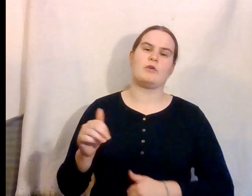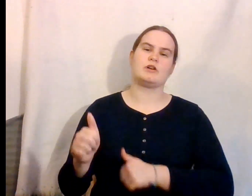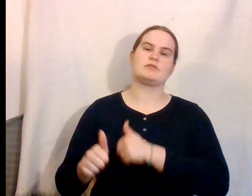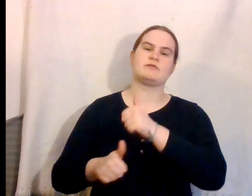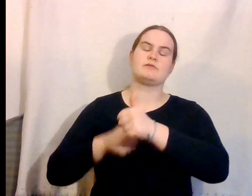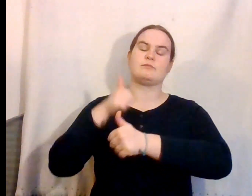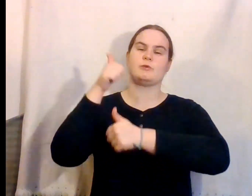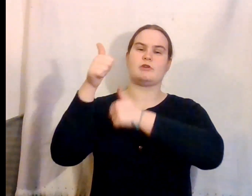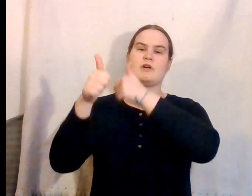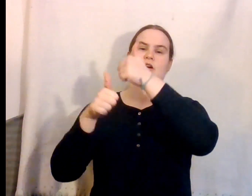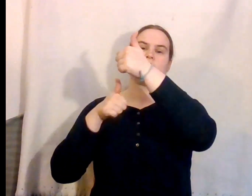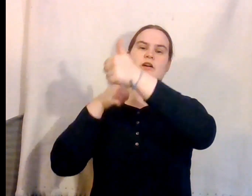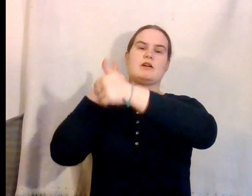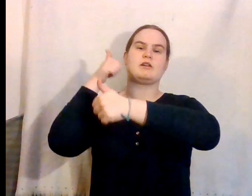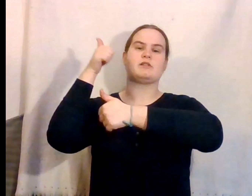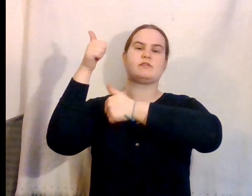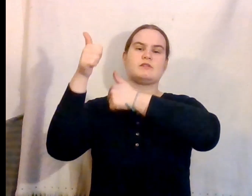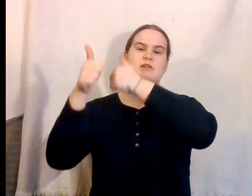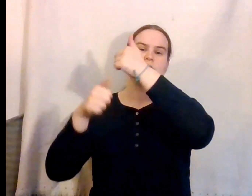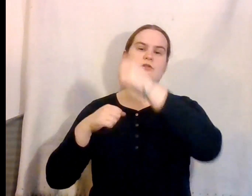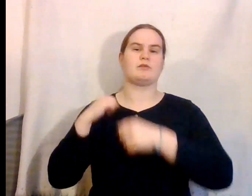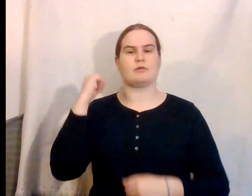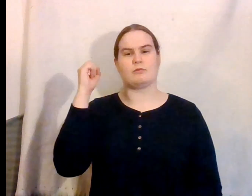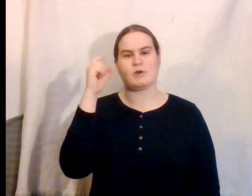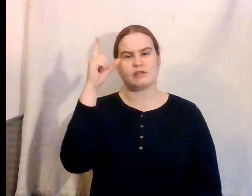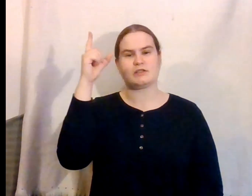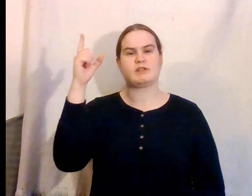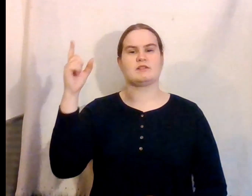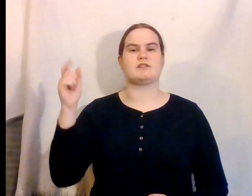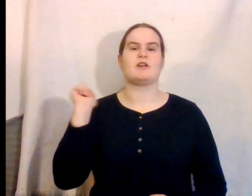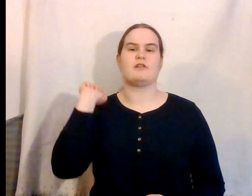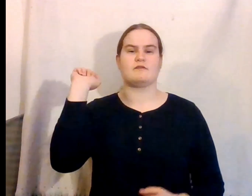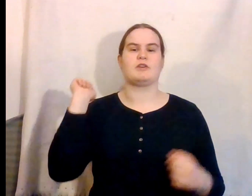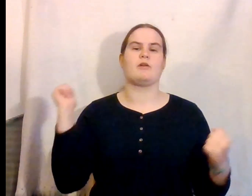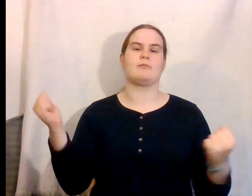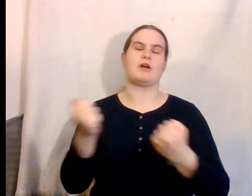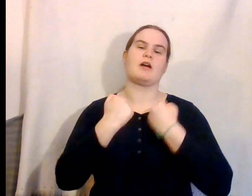To Praise the wonders of your